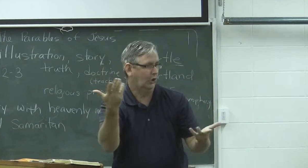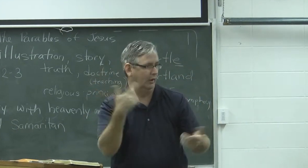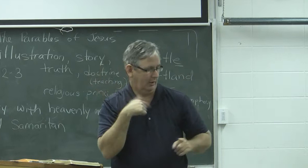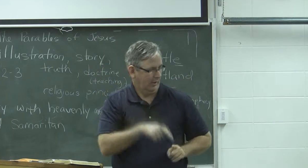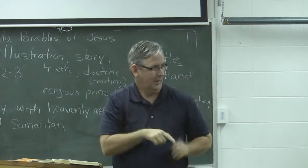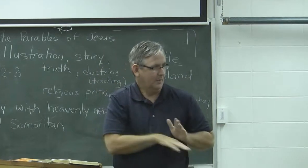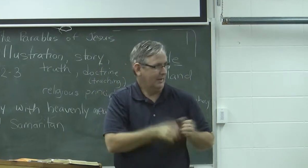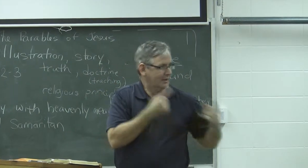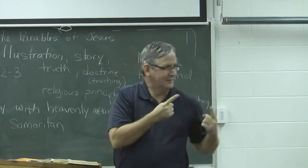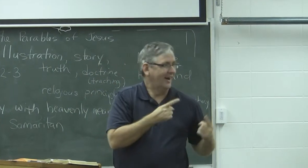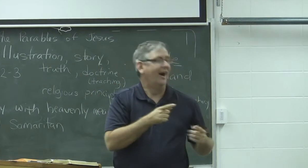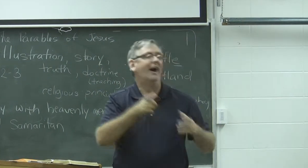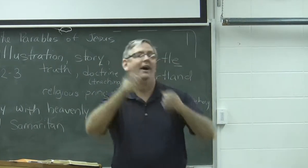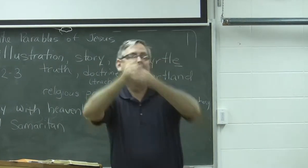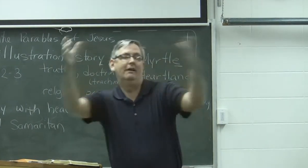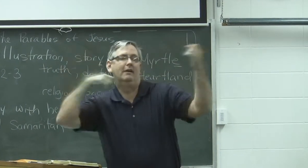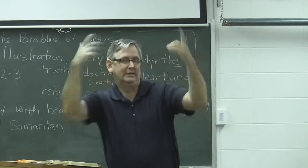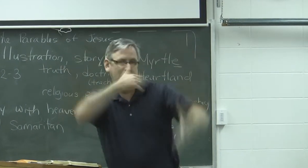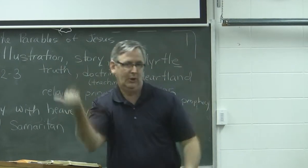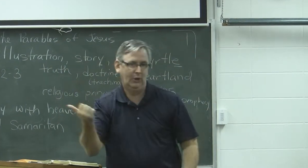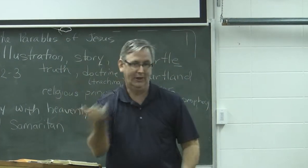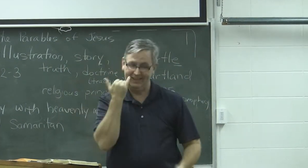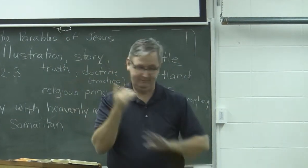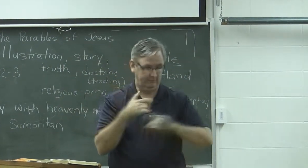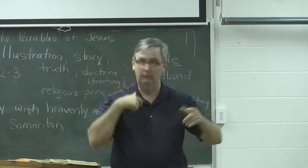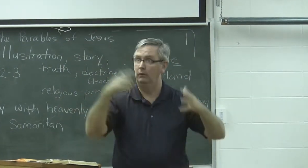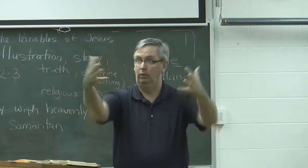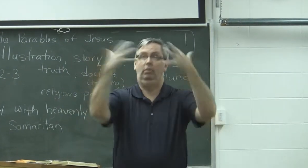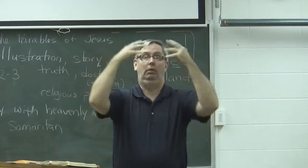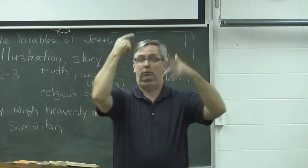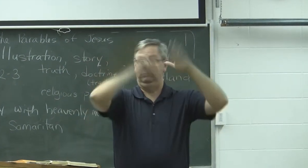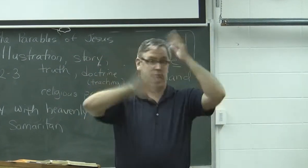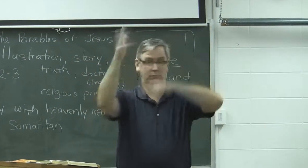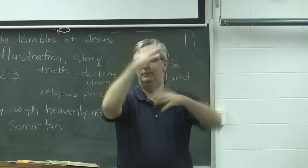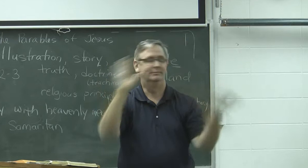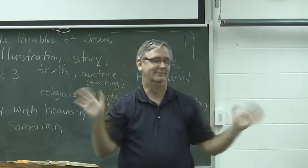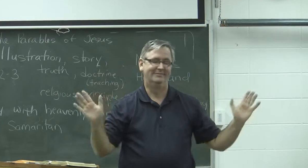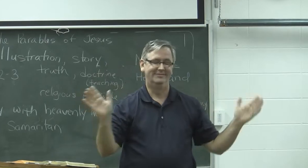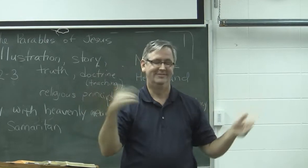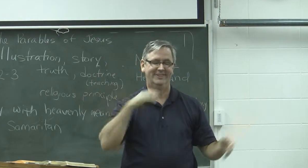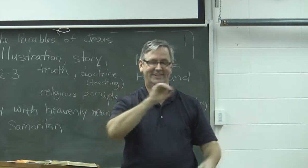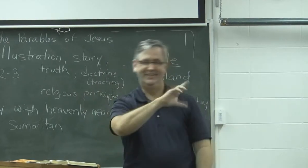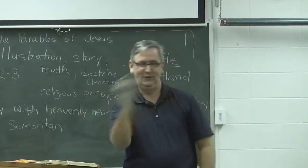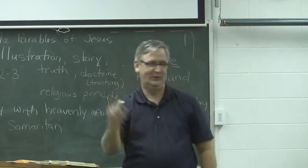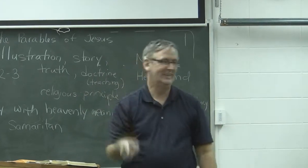And that way I understood everything more clear. If I just went for the big stuff and everything that was so